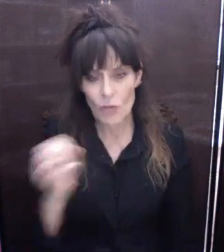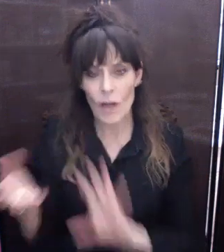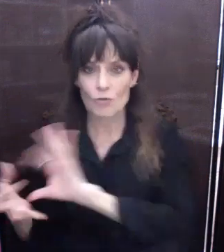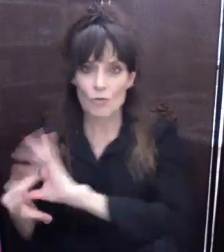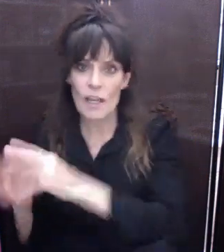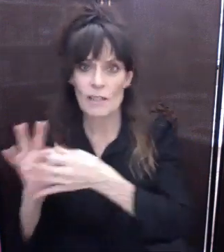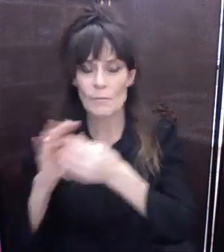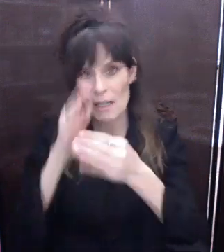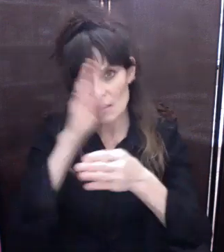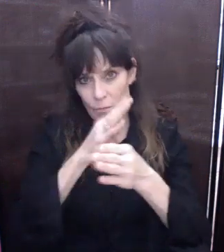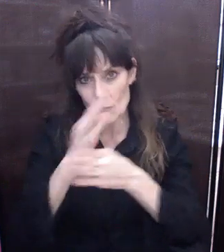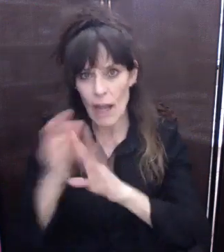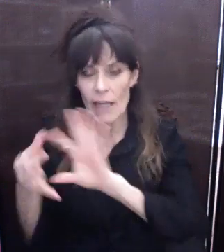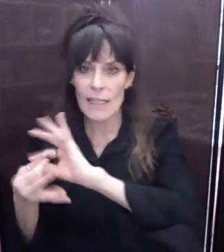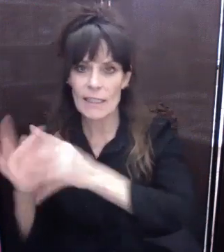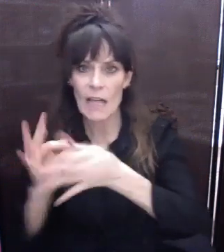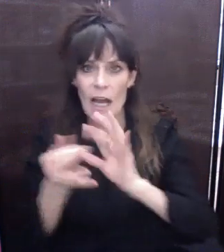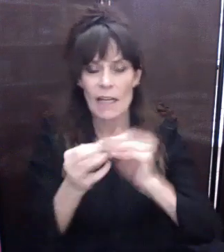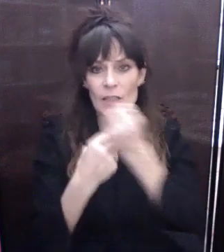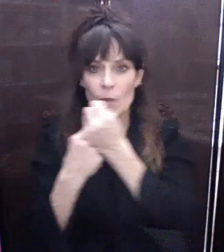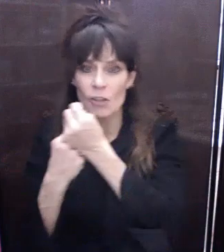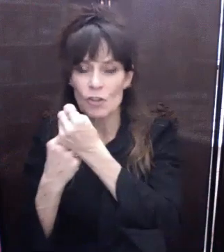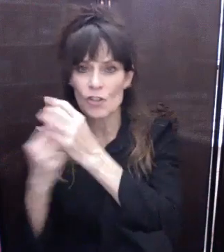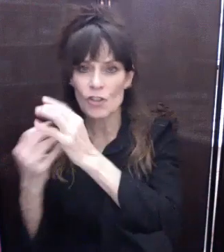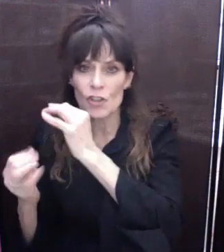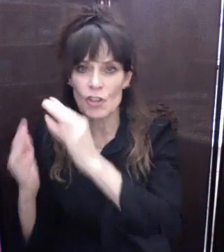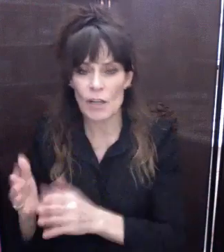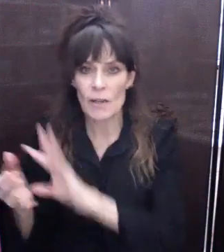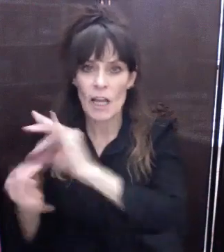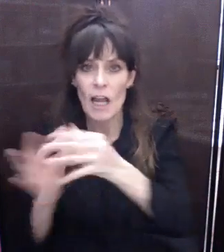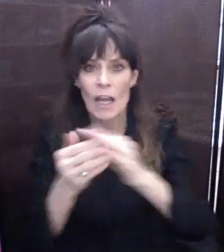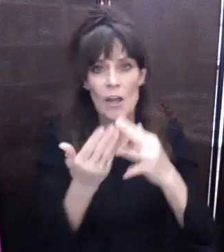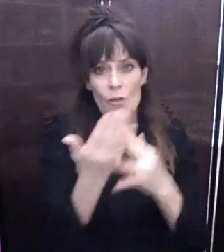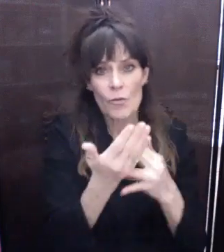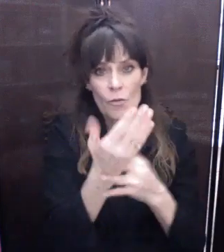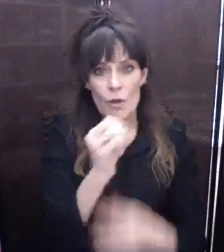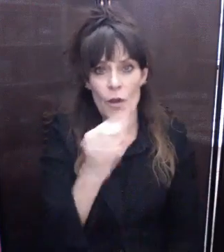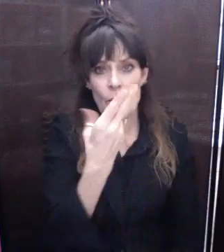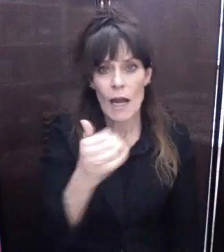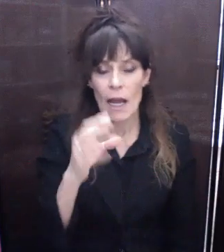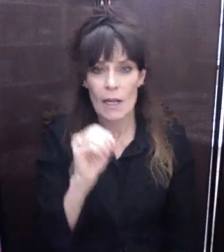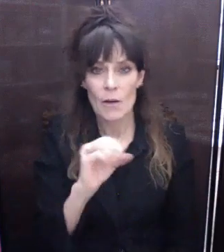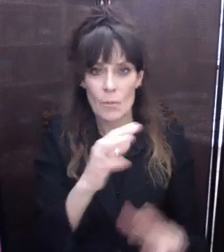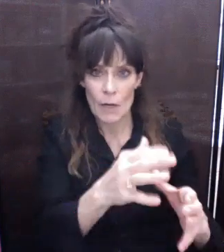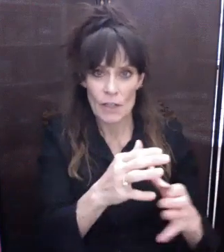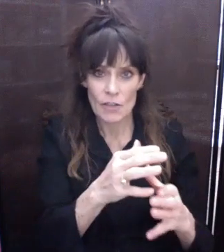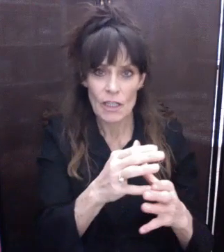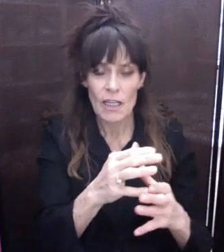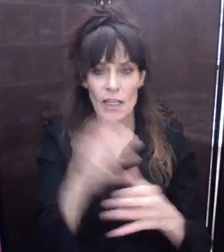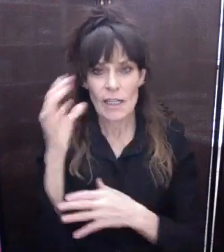sobriety line and my sponsorship line pretty much back through the Ohio bunch. And in that sense, I guess some of what I'm going to talk about